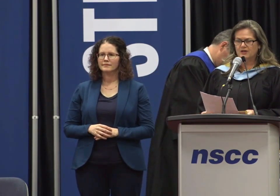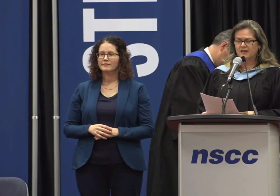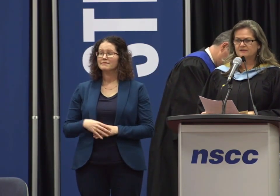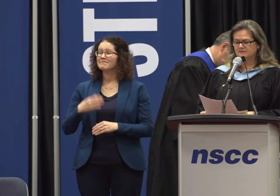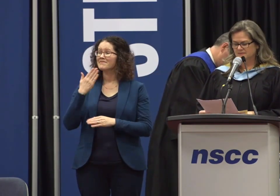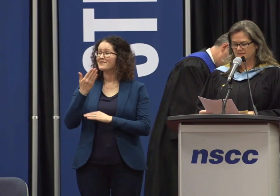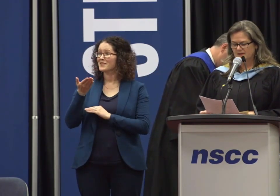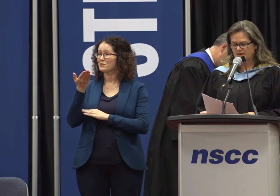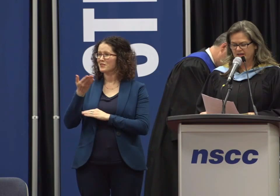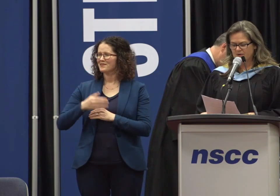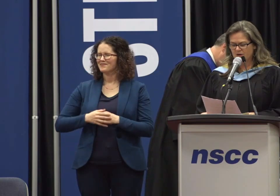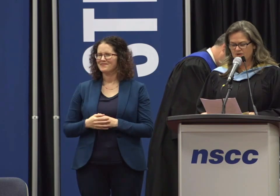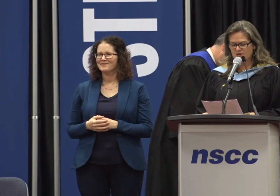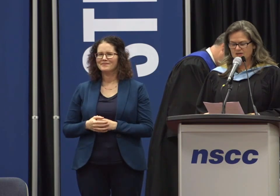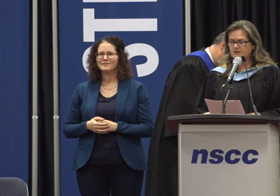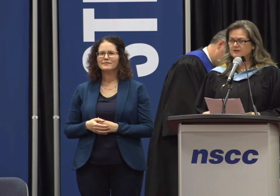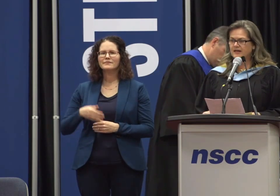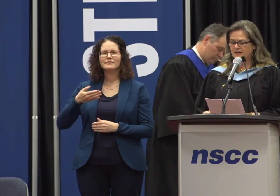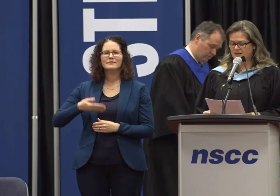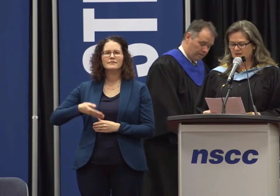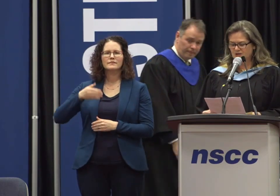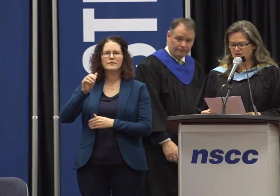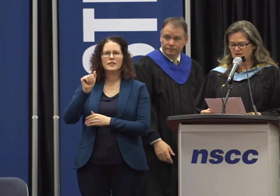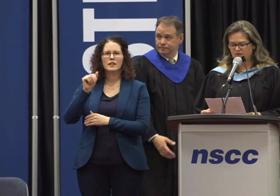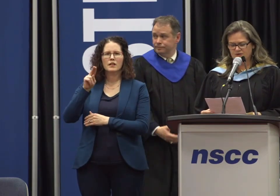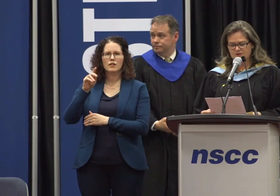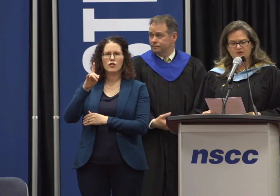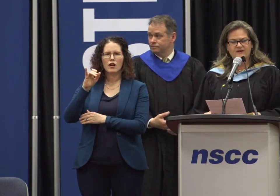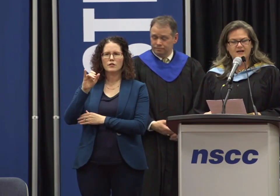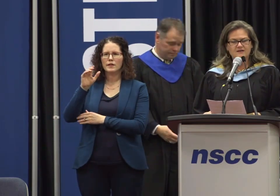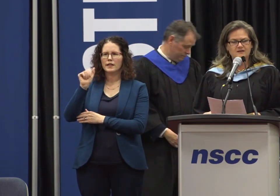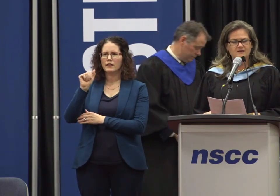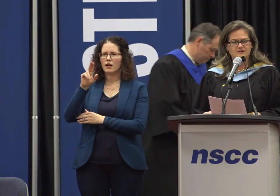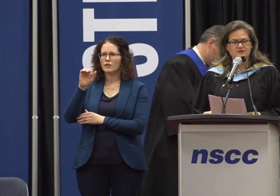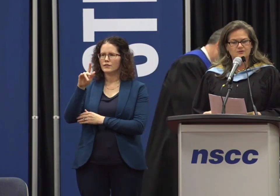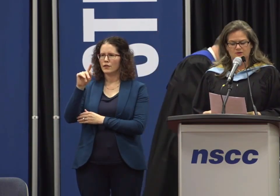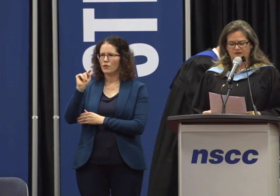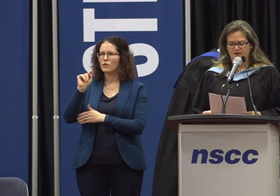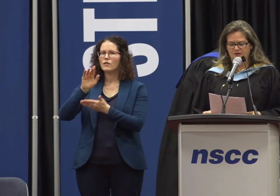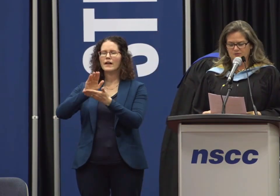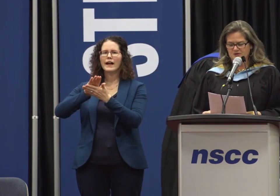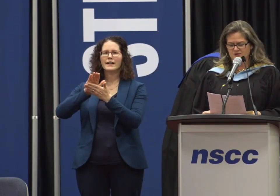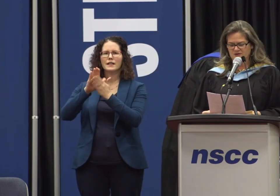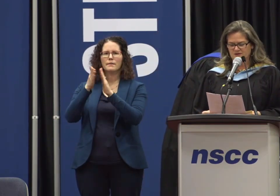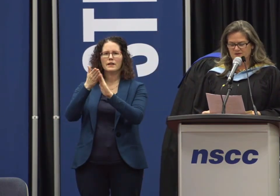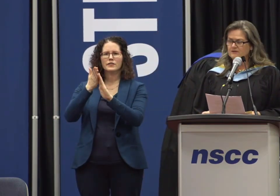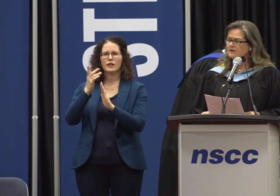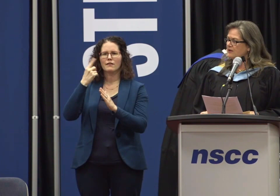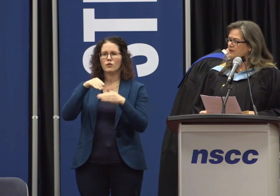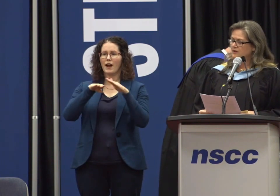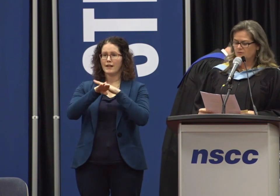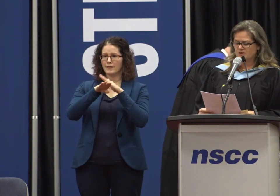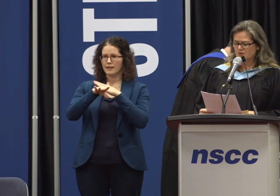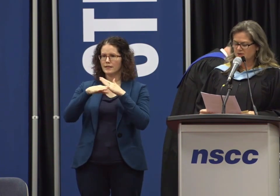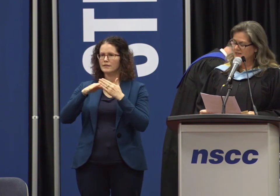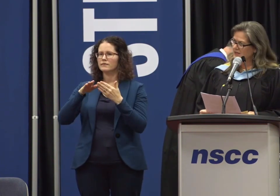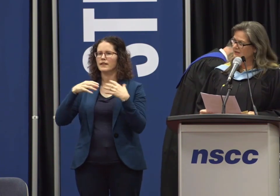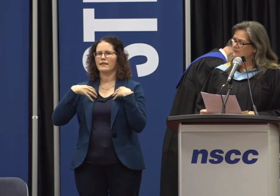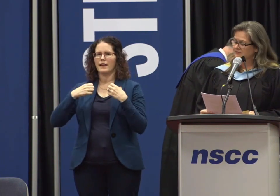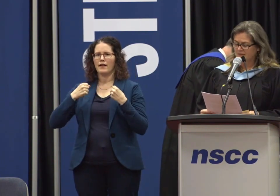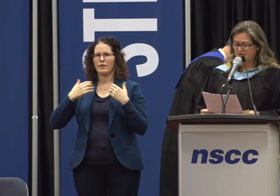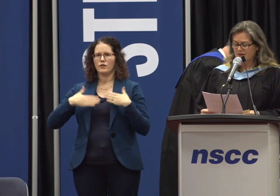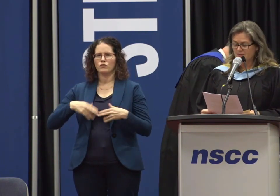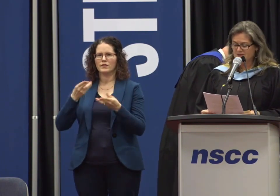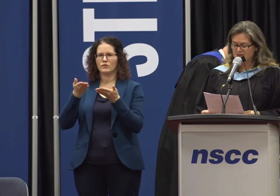Good morning. I am Audrey Arsenault, Academic Chair for the School of Access and the School of Health and Human Services. Mr.